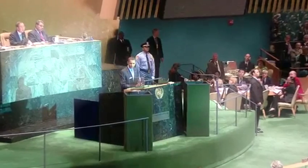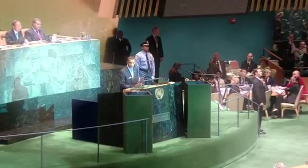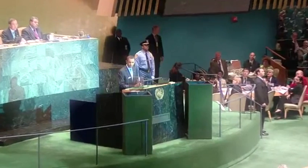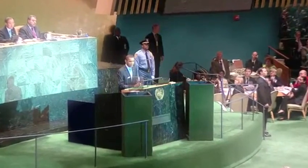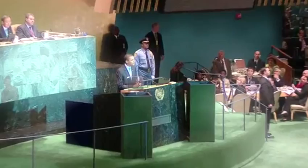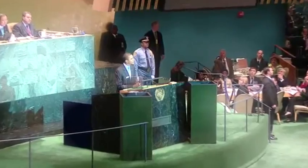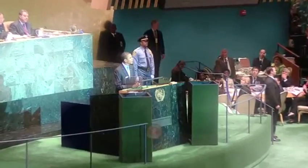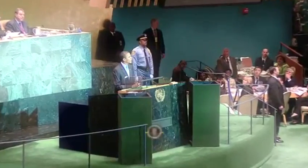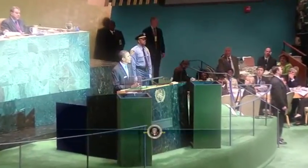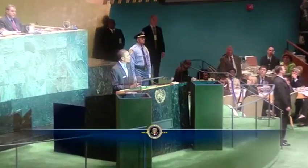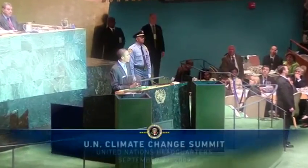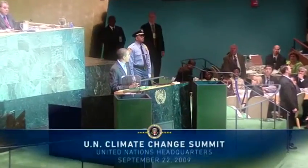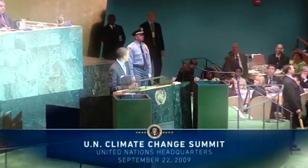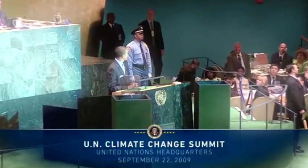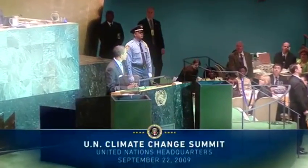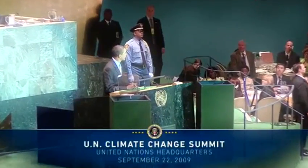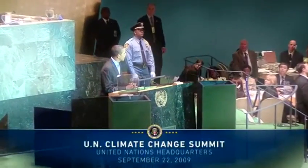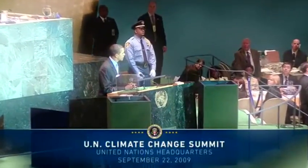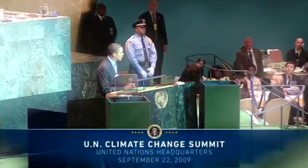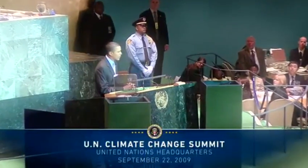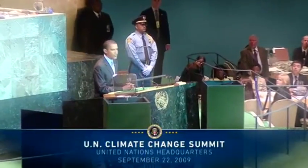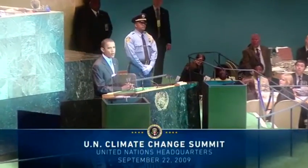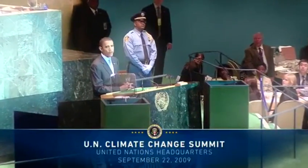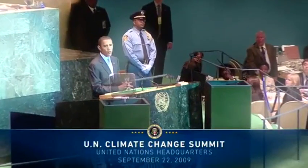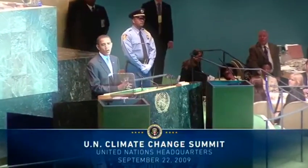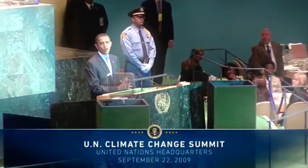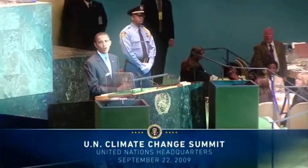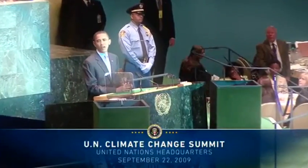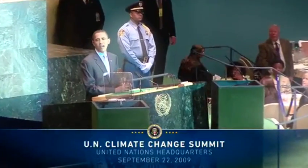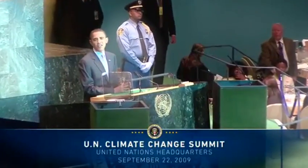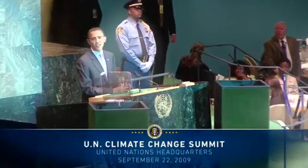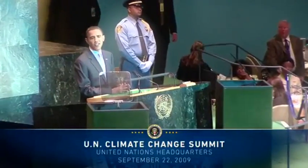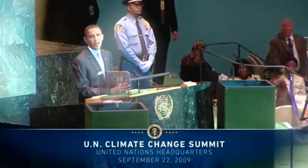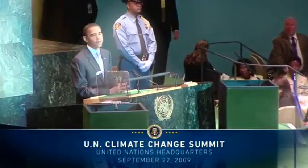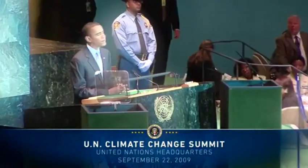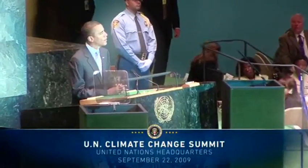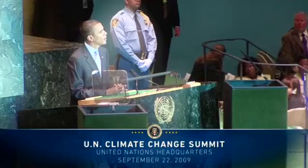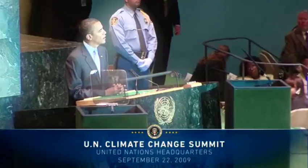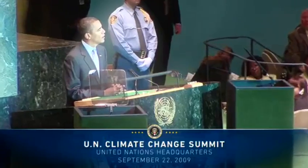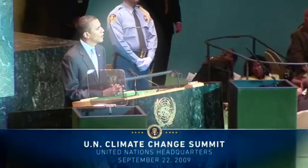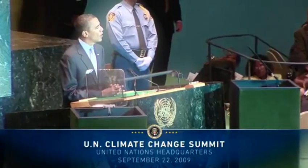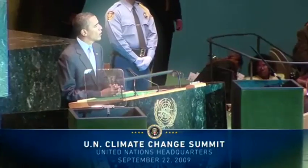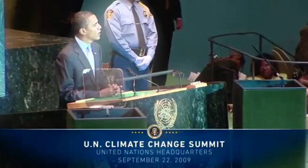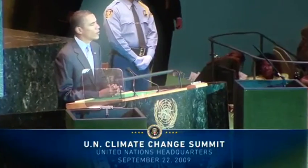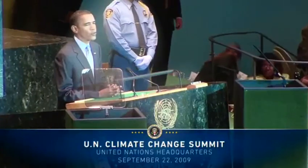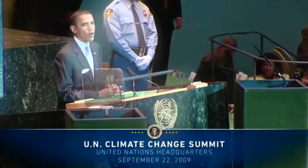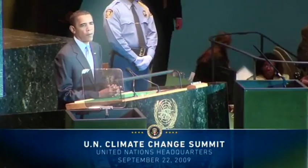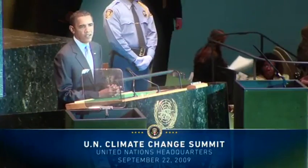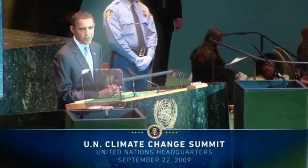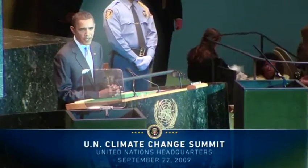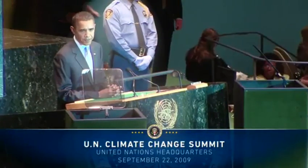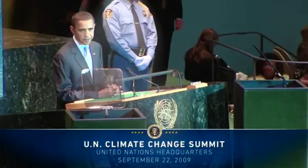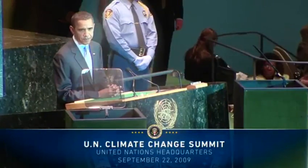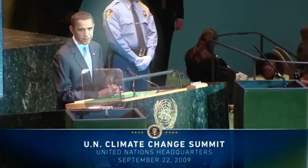Good morning. I want to thank the Secretary General for organizing this summit and all the leaders who